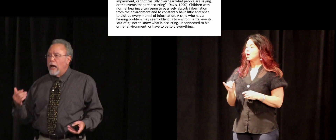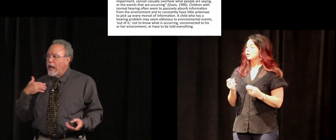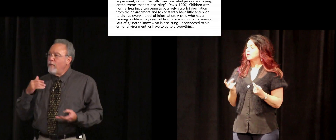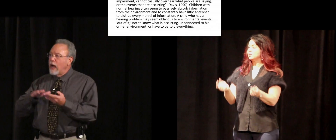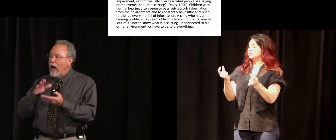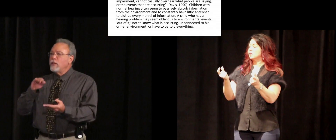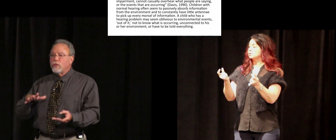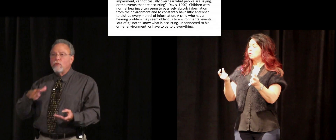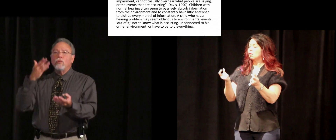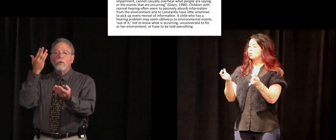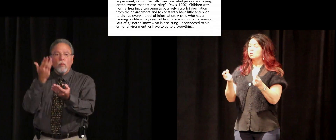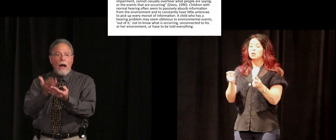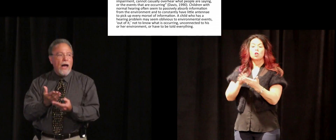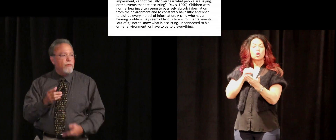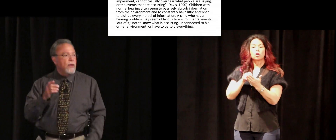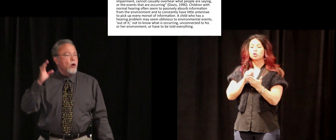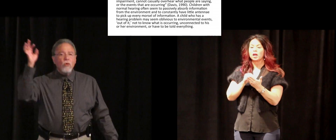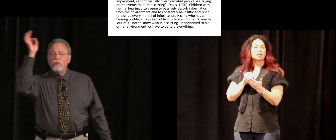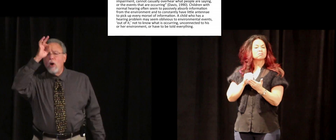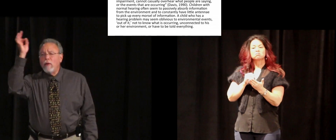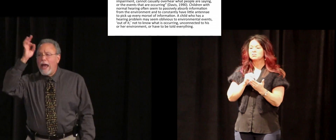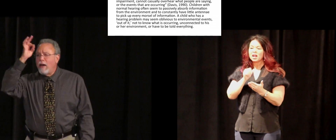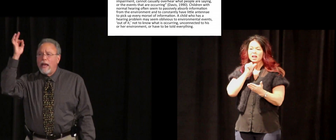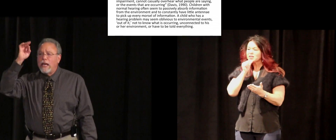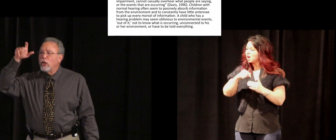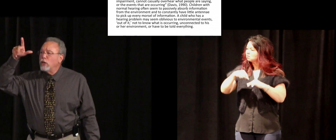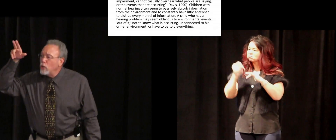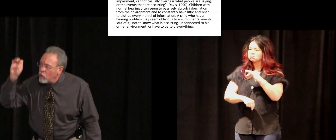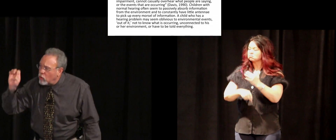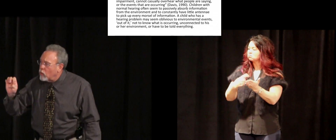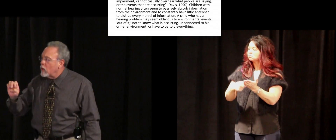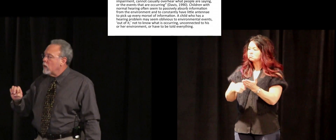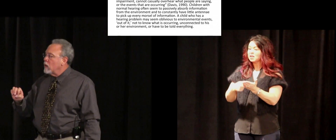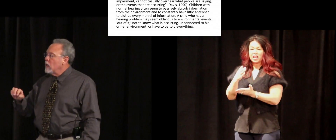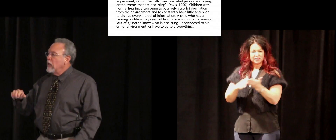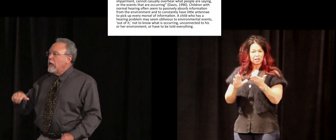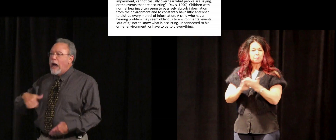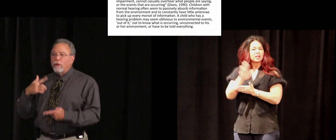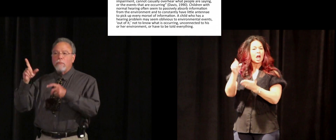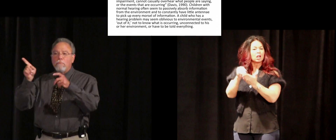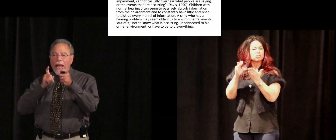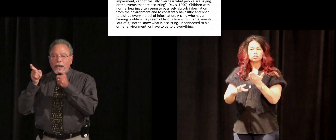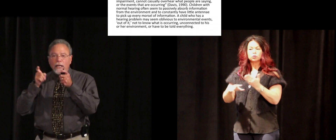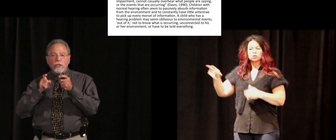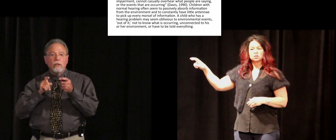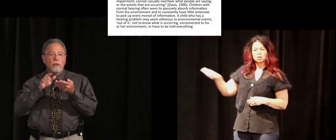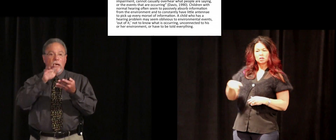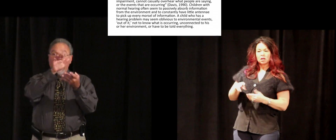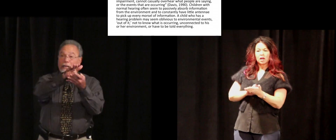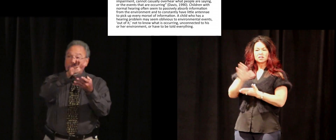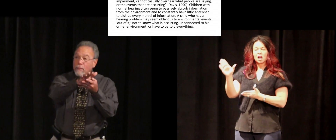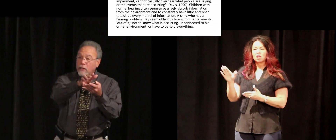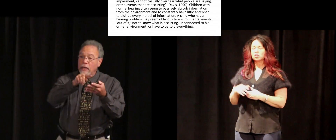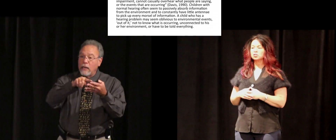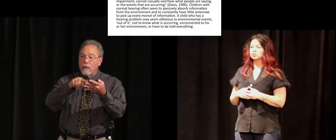There's a picture of the chart. Talks about the age 0 to 1 years old.